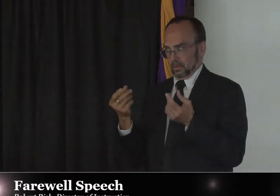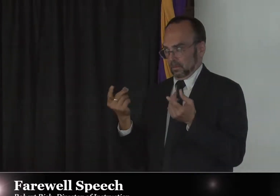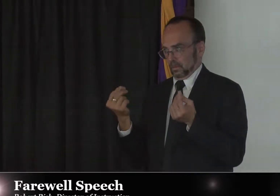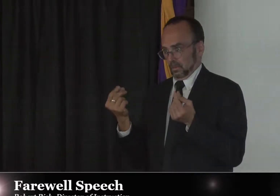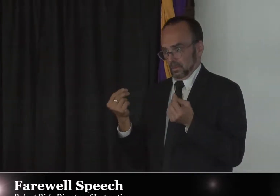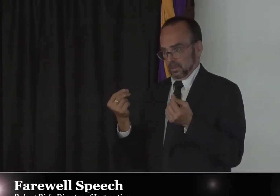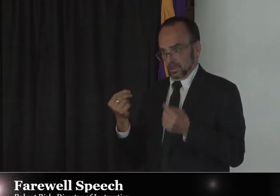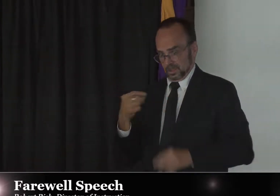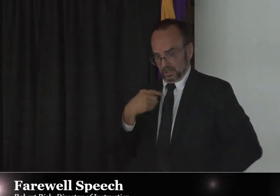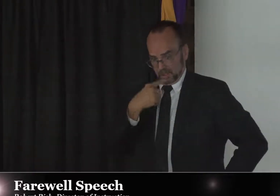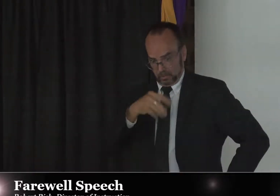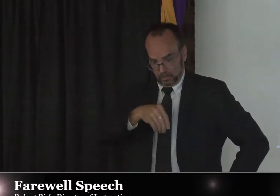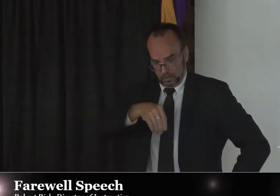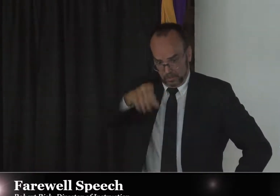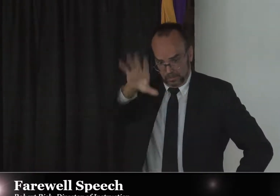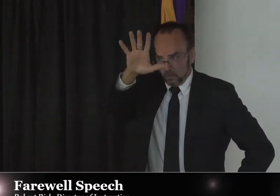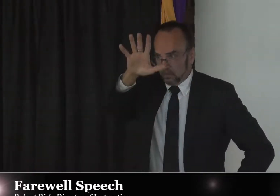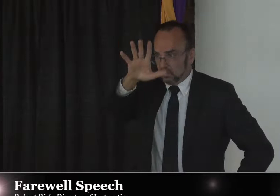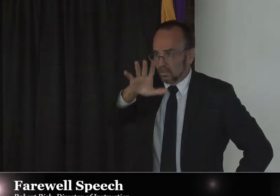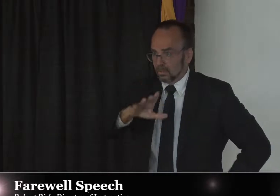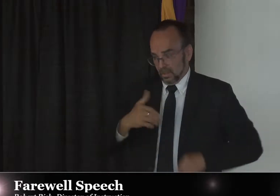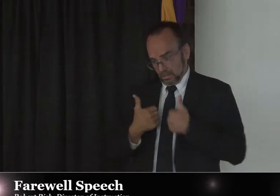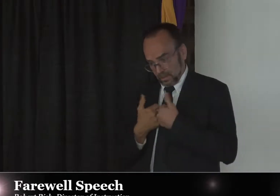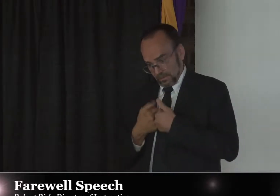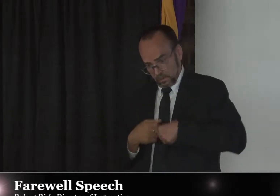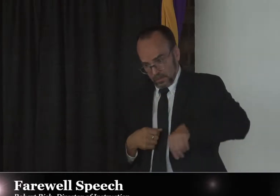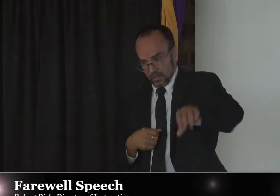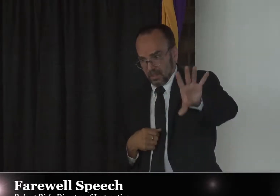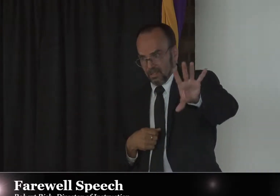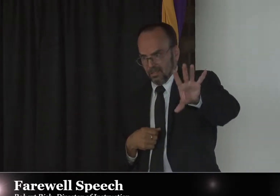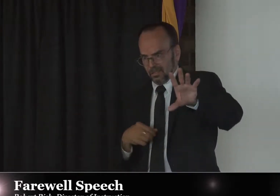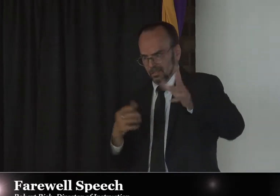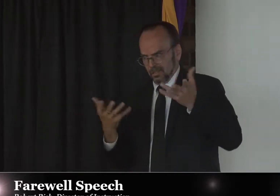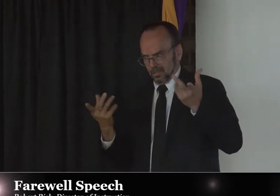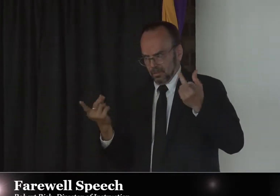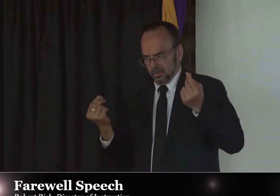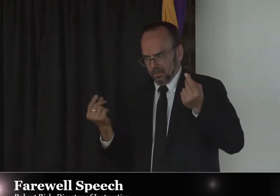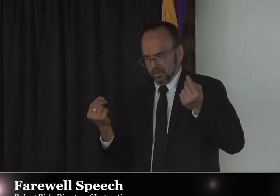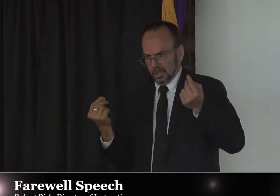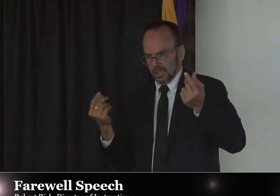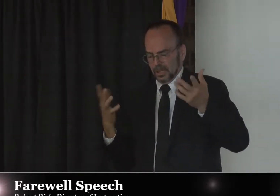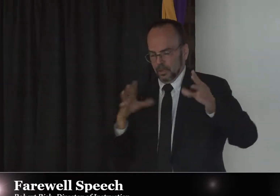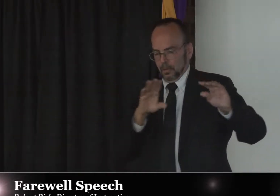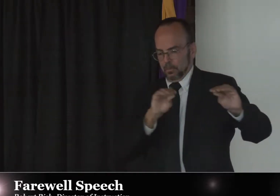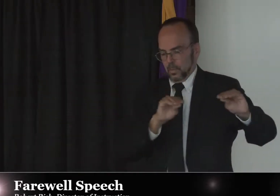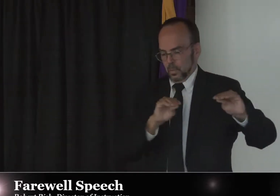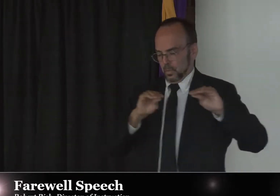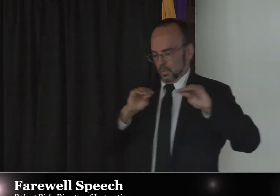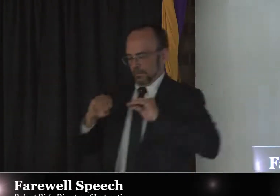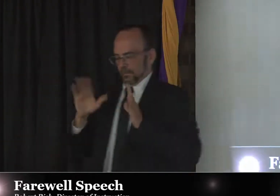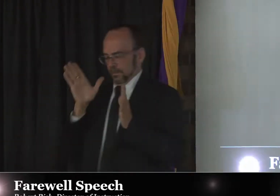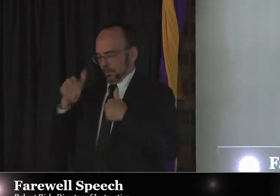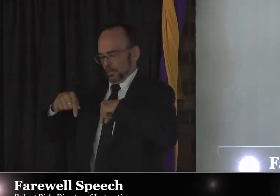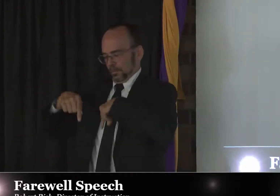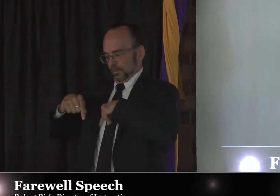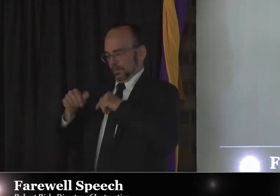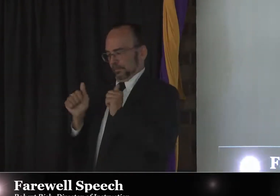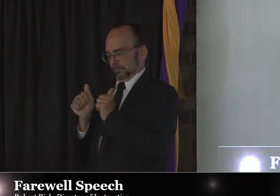a minute, what's he gonna do? Do I tell this person to move out? She's my sweetheart. So she moved into